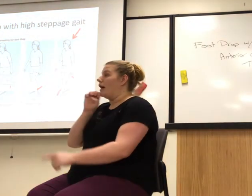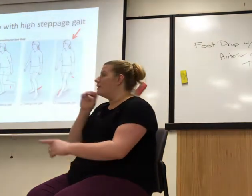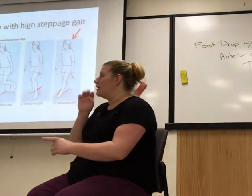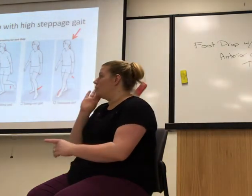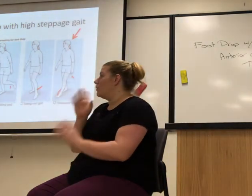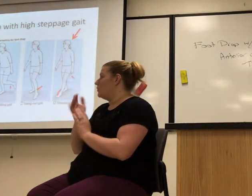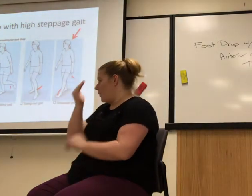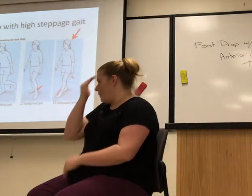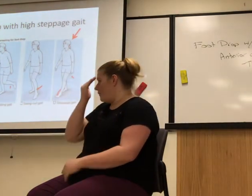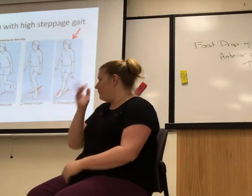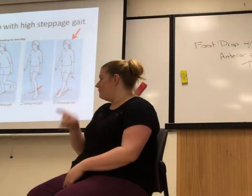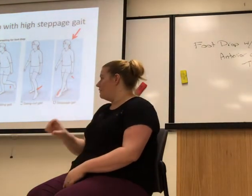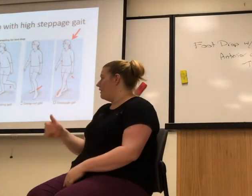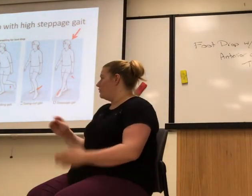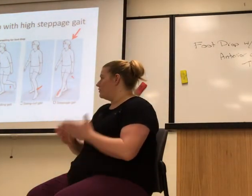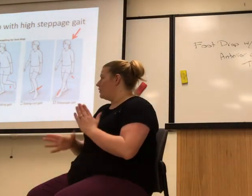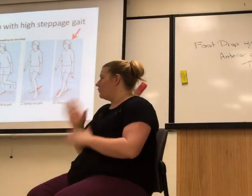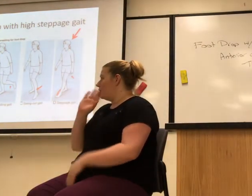for whatever reason.